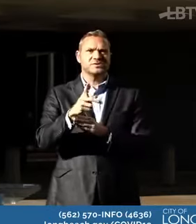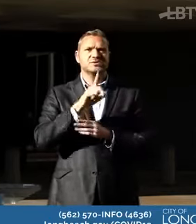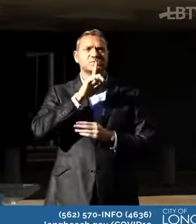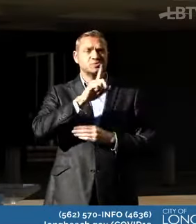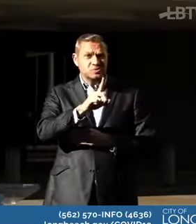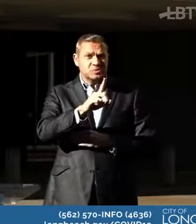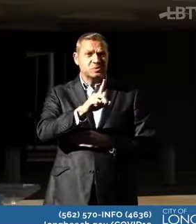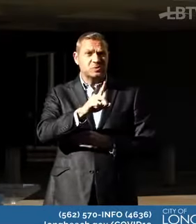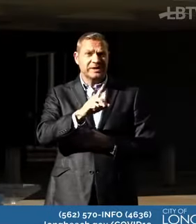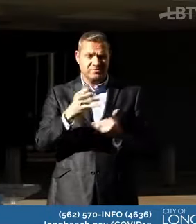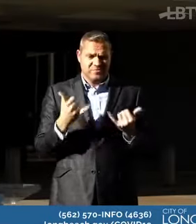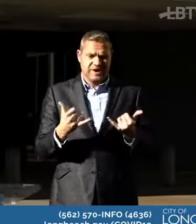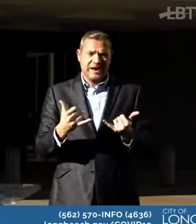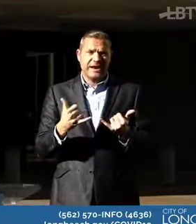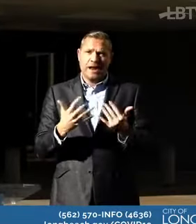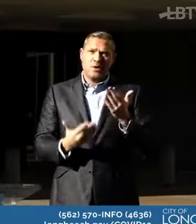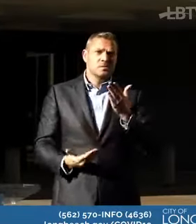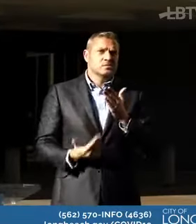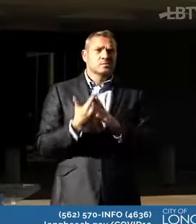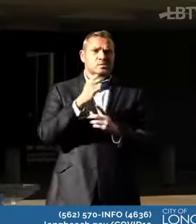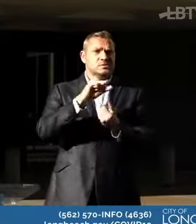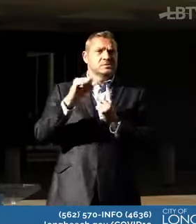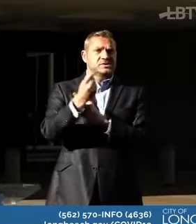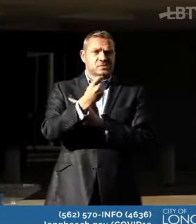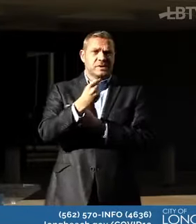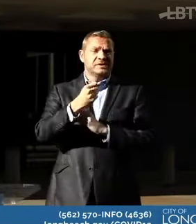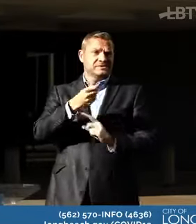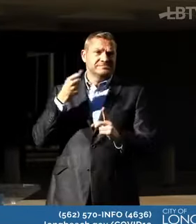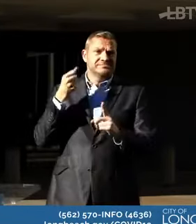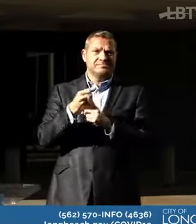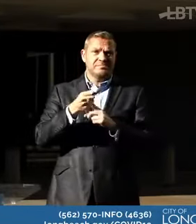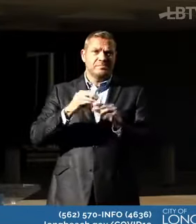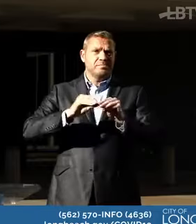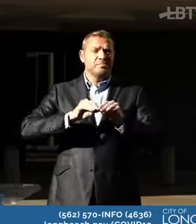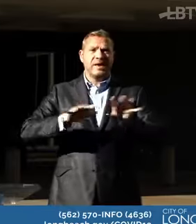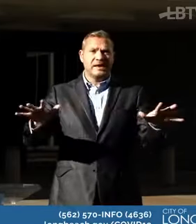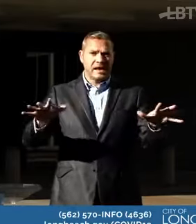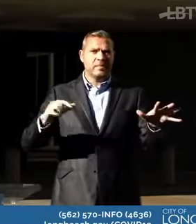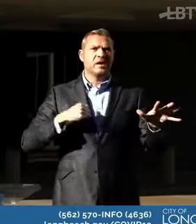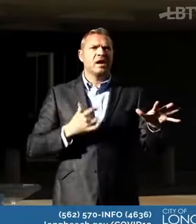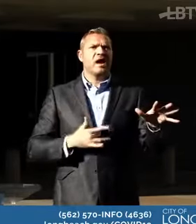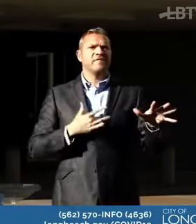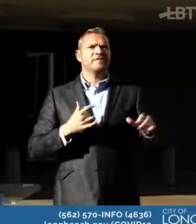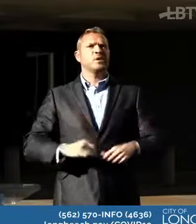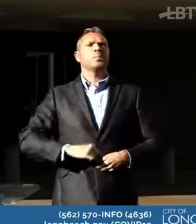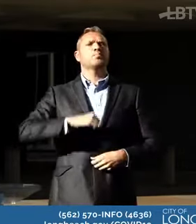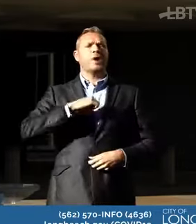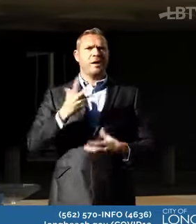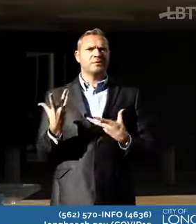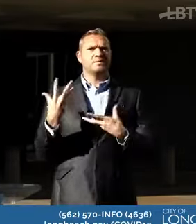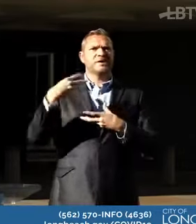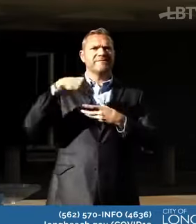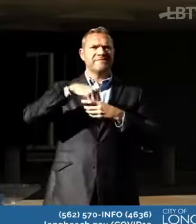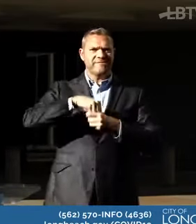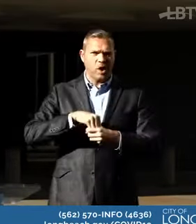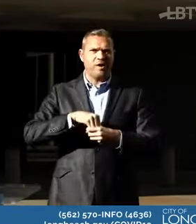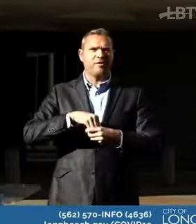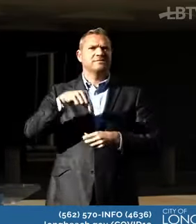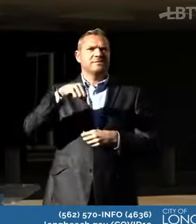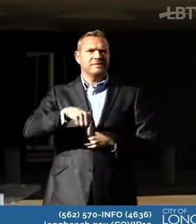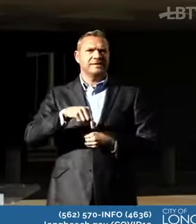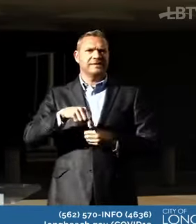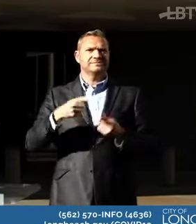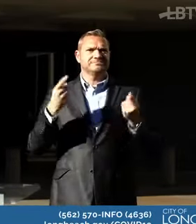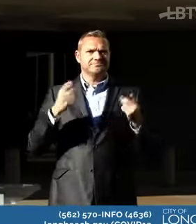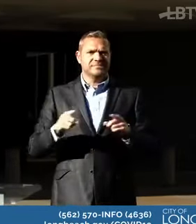this pandemic. I'm honored to be part of this incredible healing legacy. Thank you, stay safe,